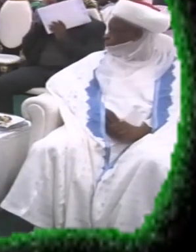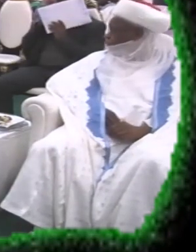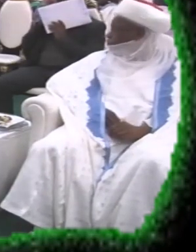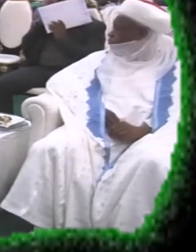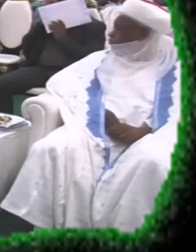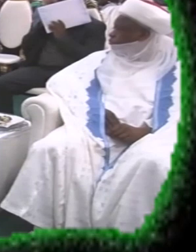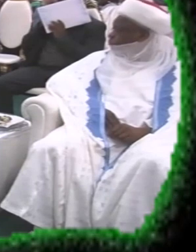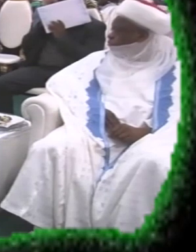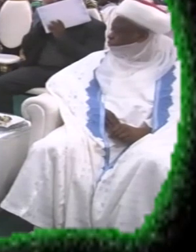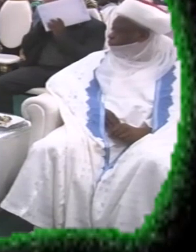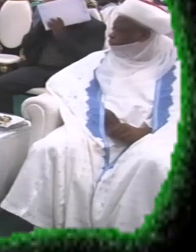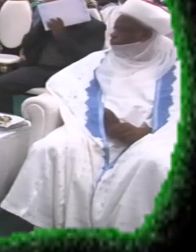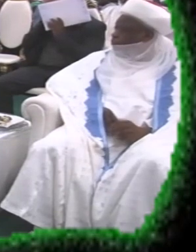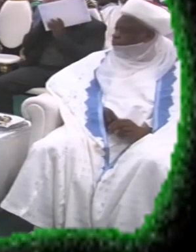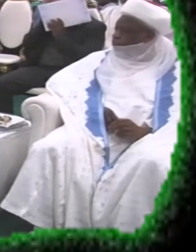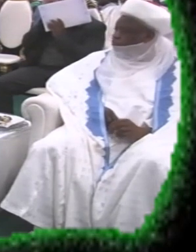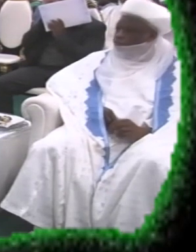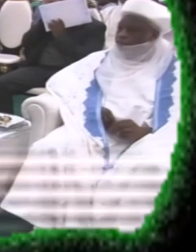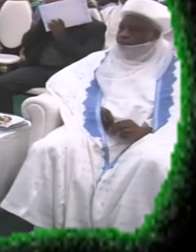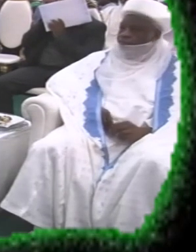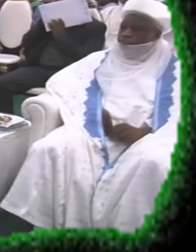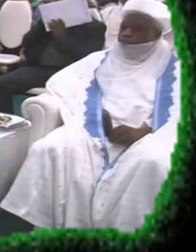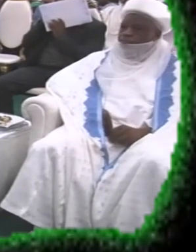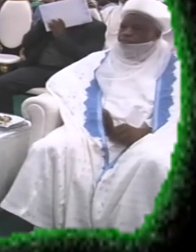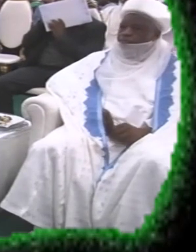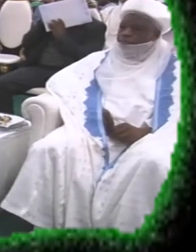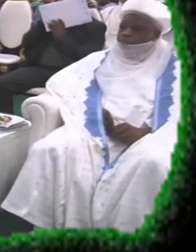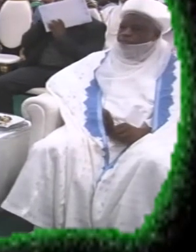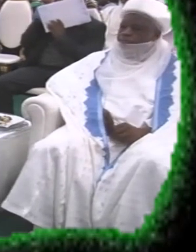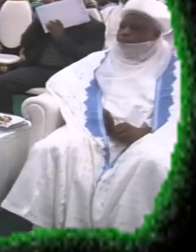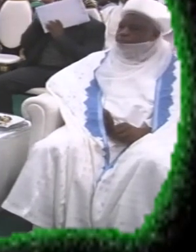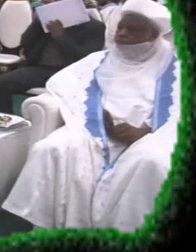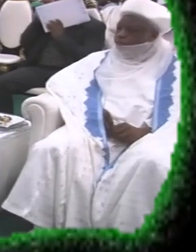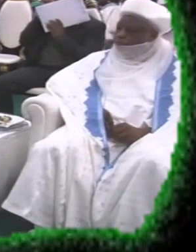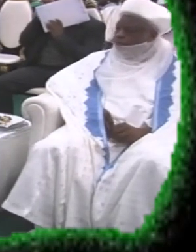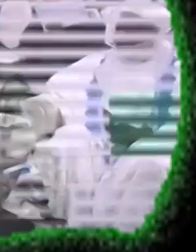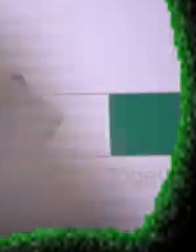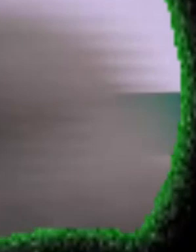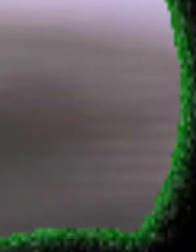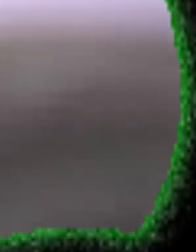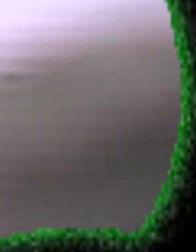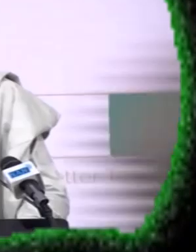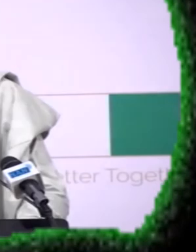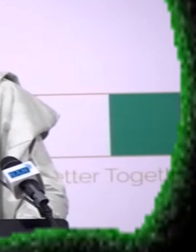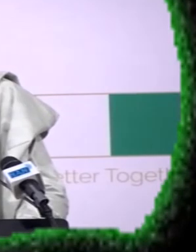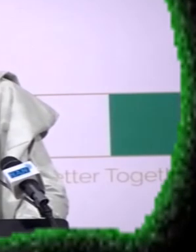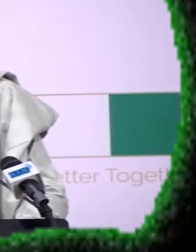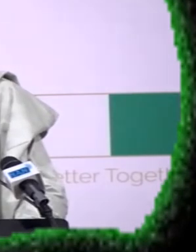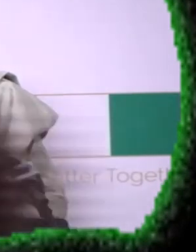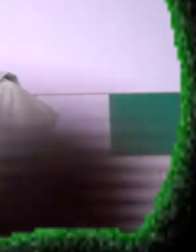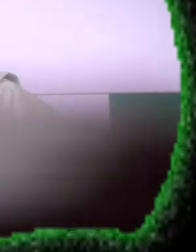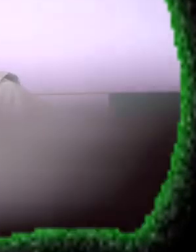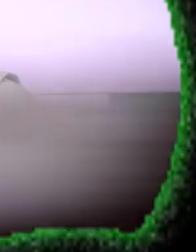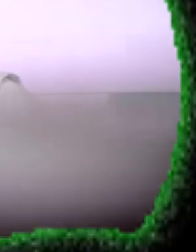take other items on the program. The government of the Federation and chairman of the